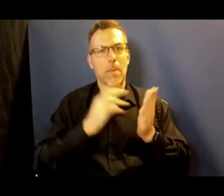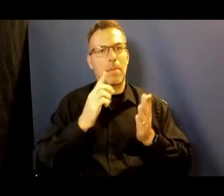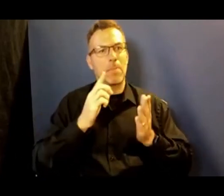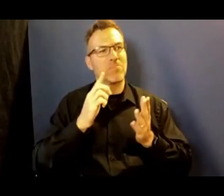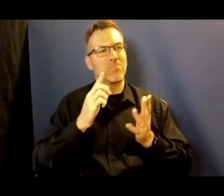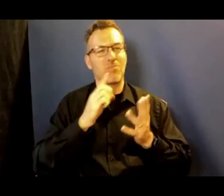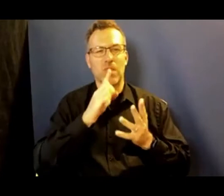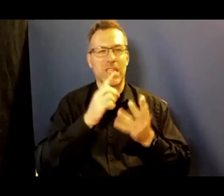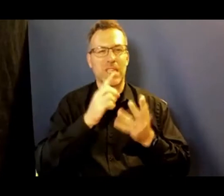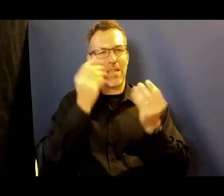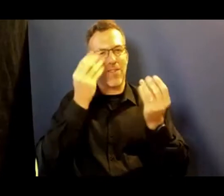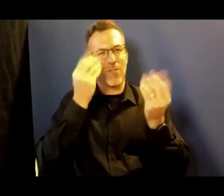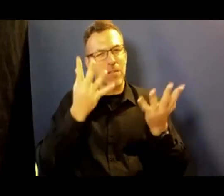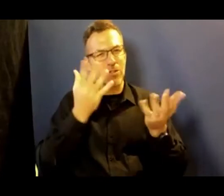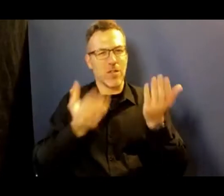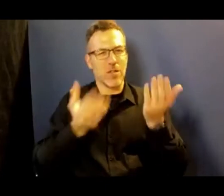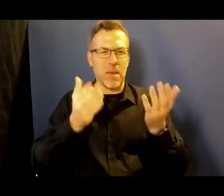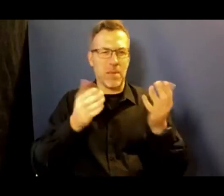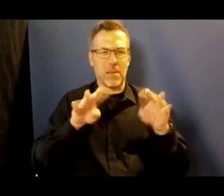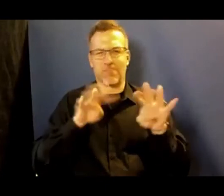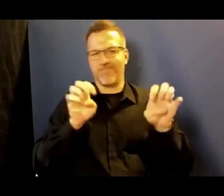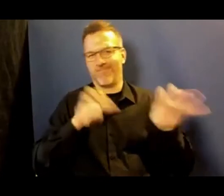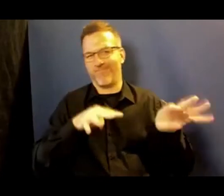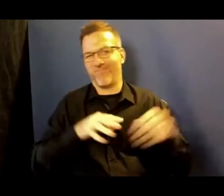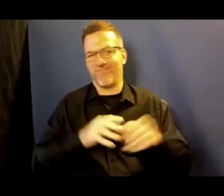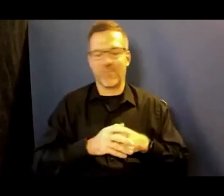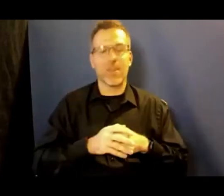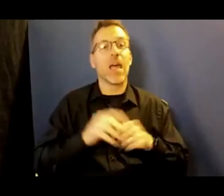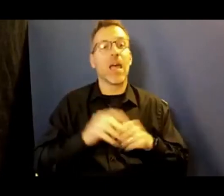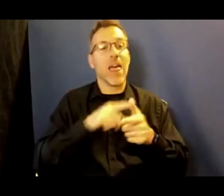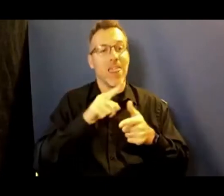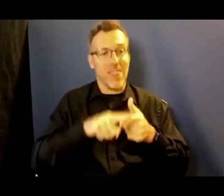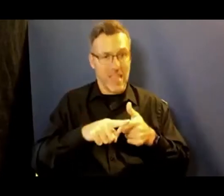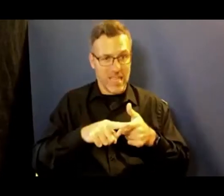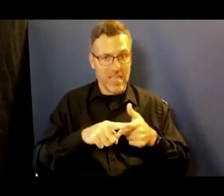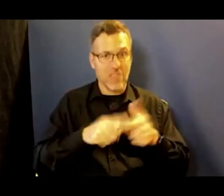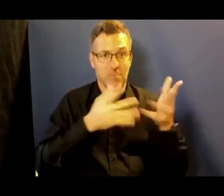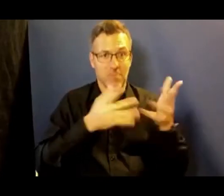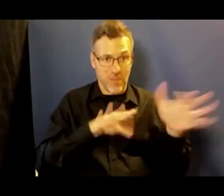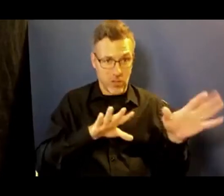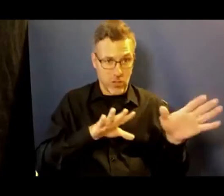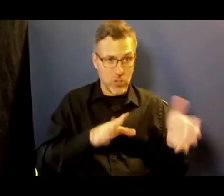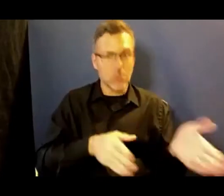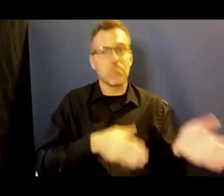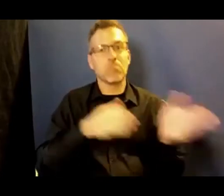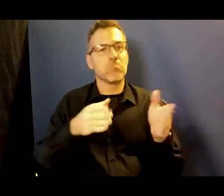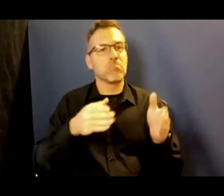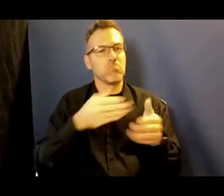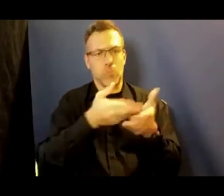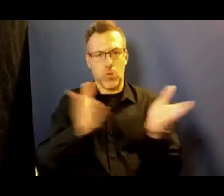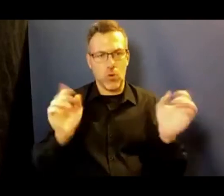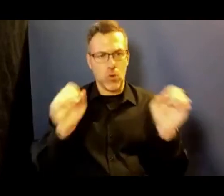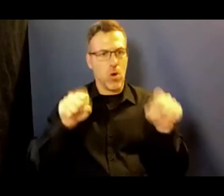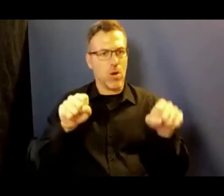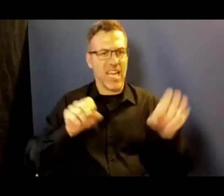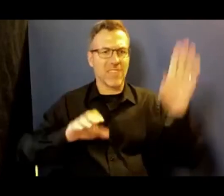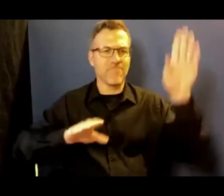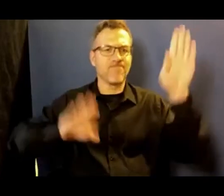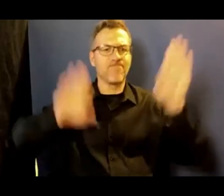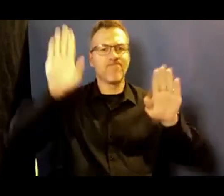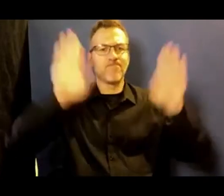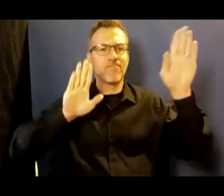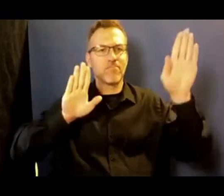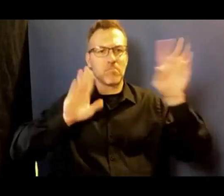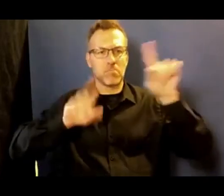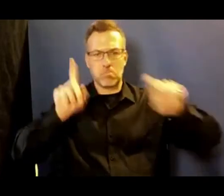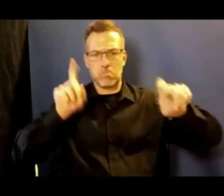Talbot respond to those. And when we finish that section, then we will open it up for questions. So if you have questions, there are a